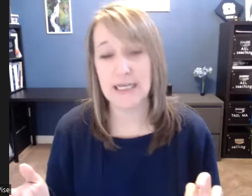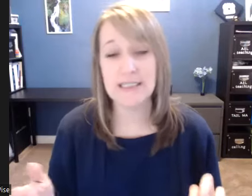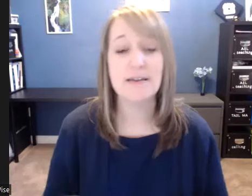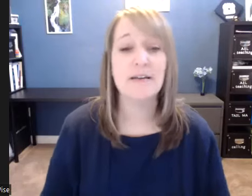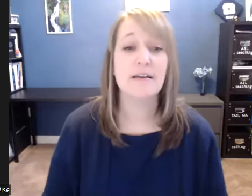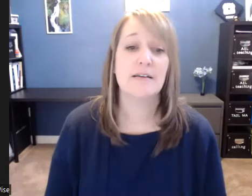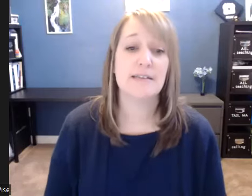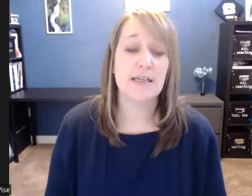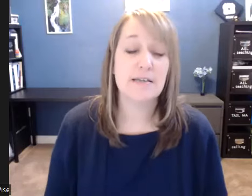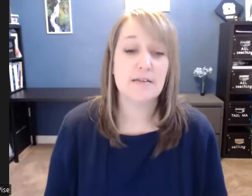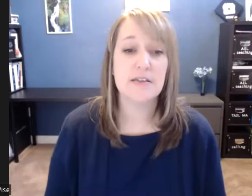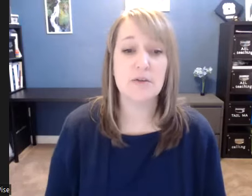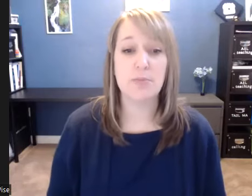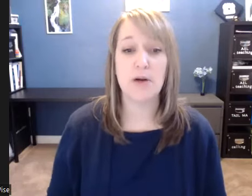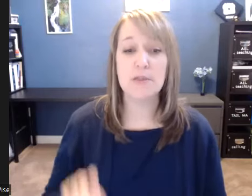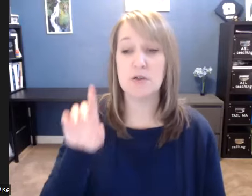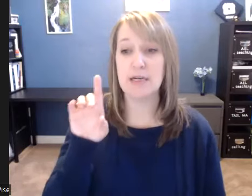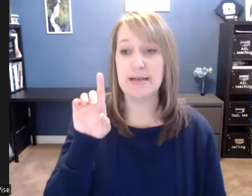signs. So department store is